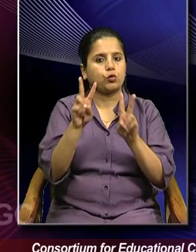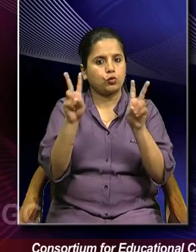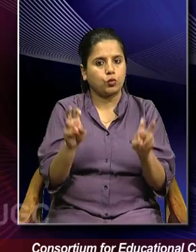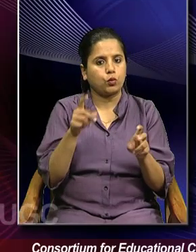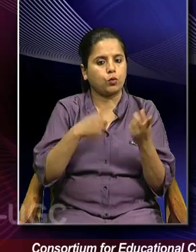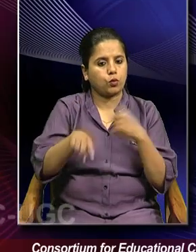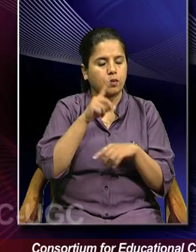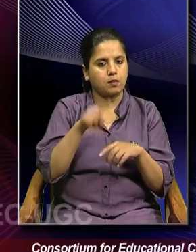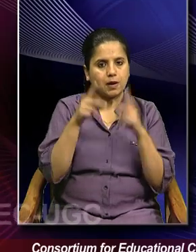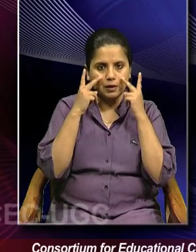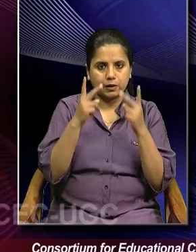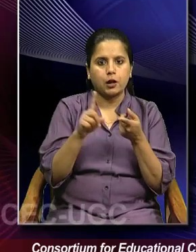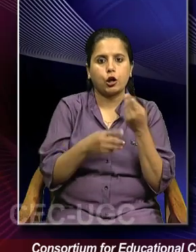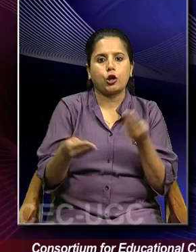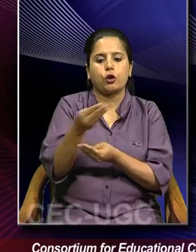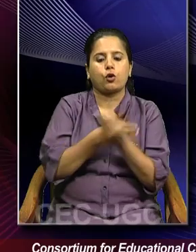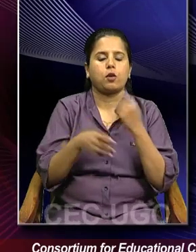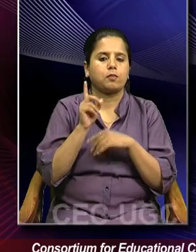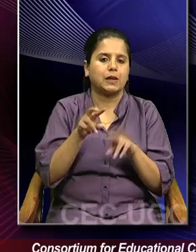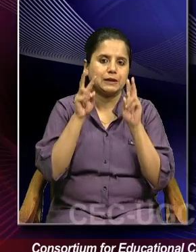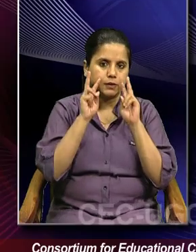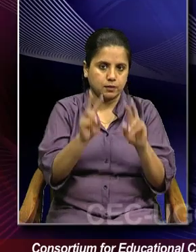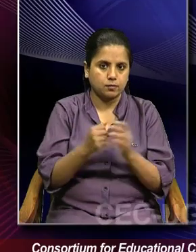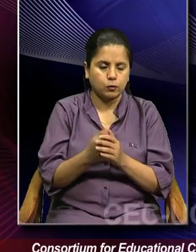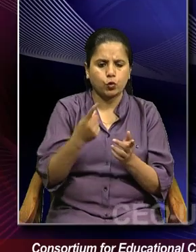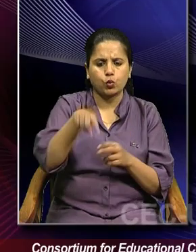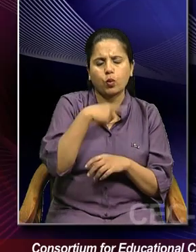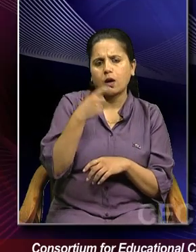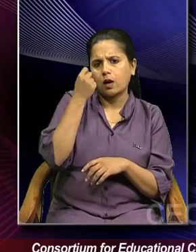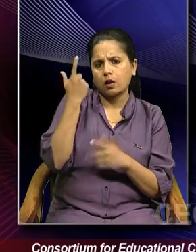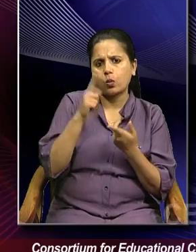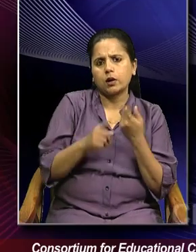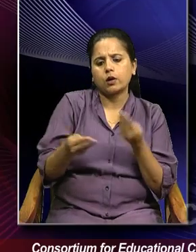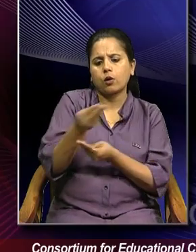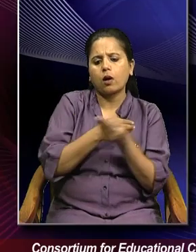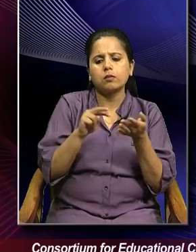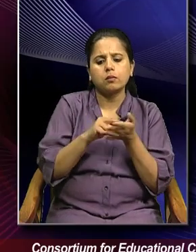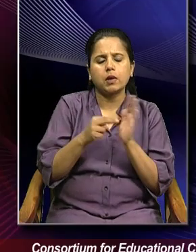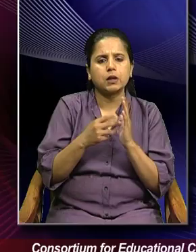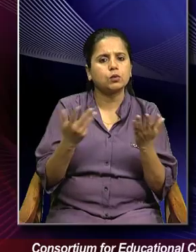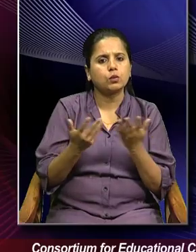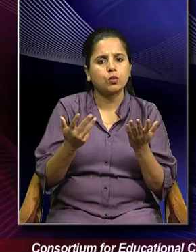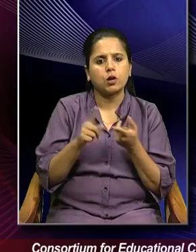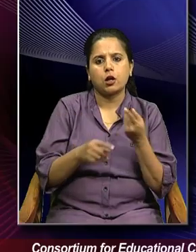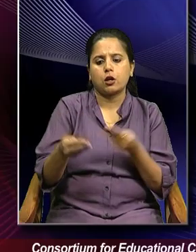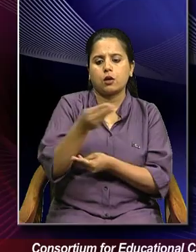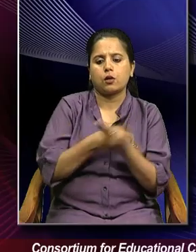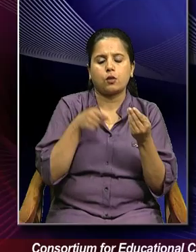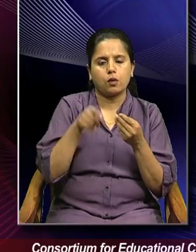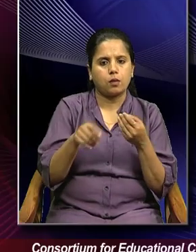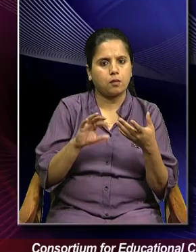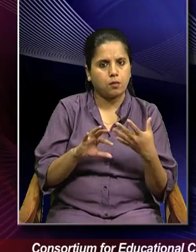is, we need to look at the economic side. What do we understand by economy? Economy, it is a system of